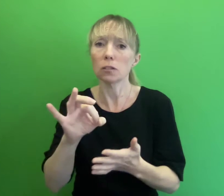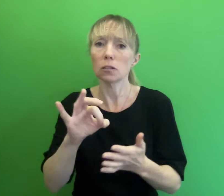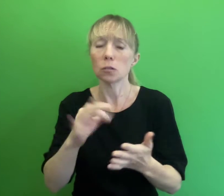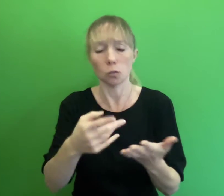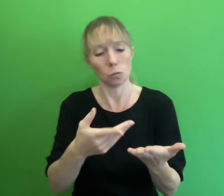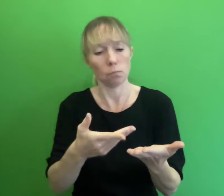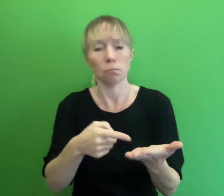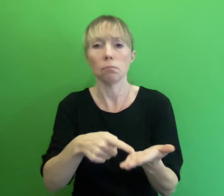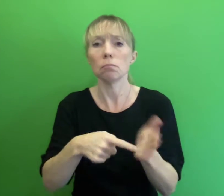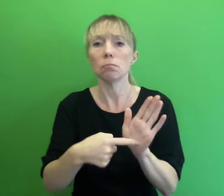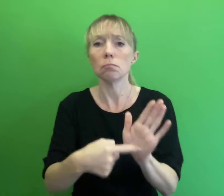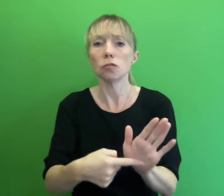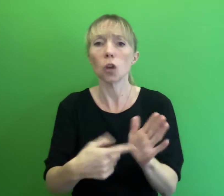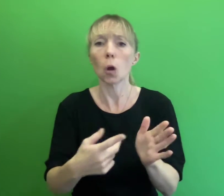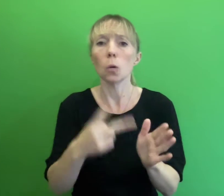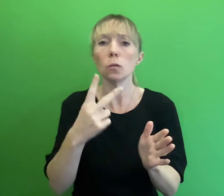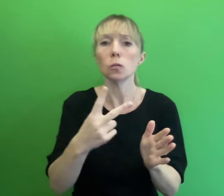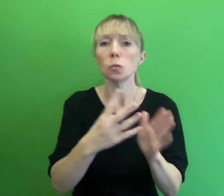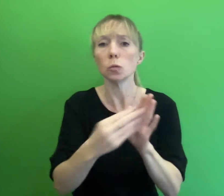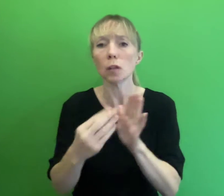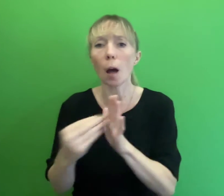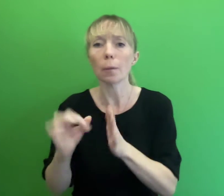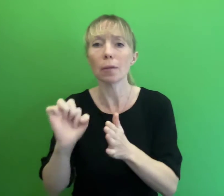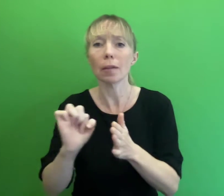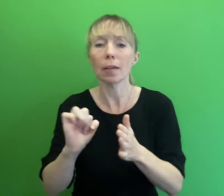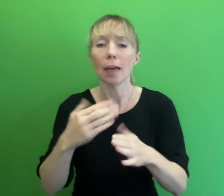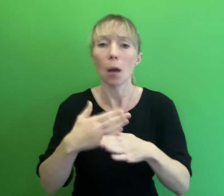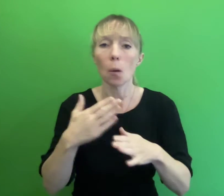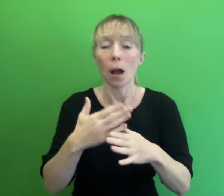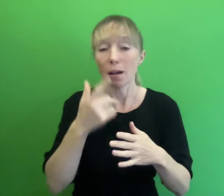as a Word, PDF, audio or video file.